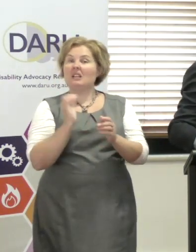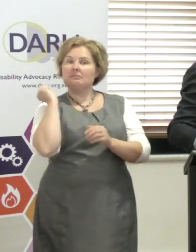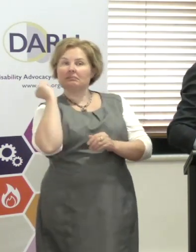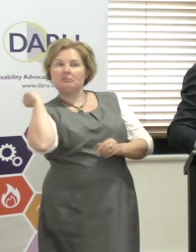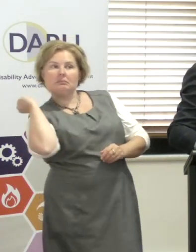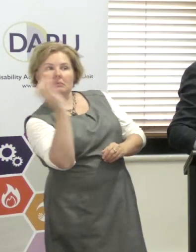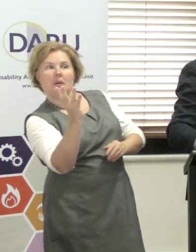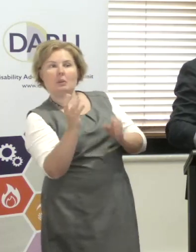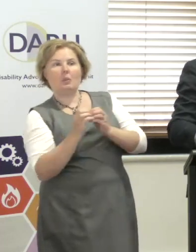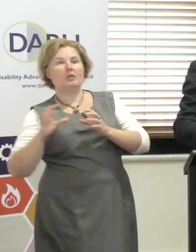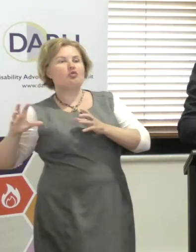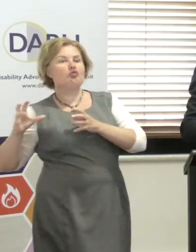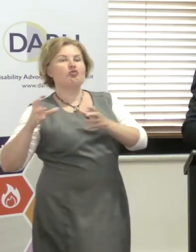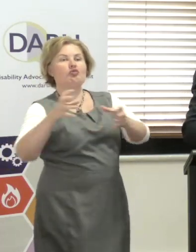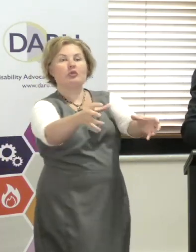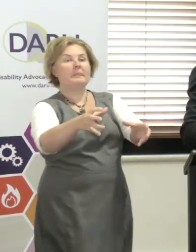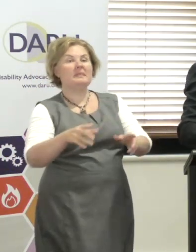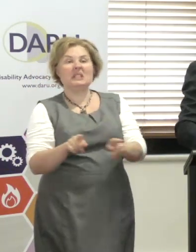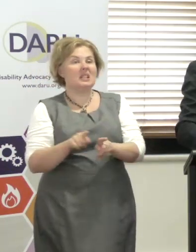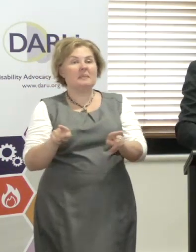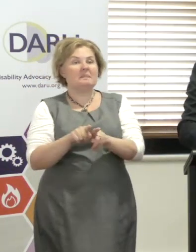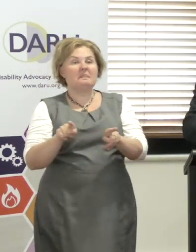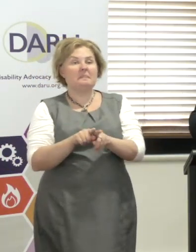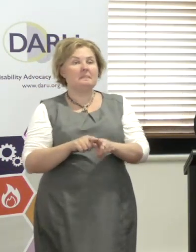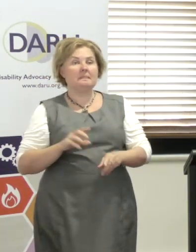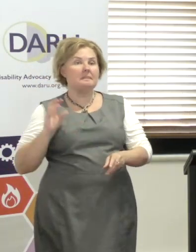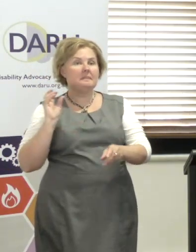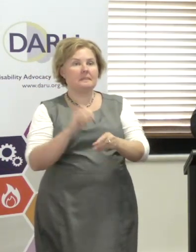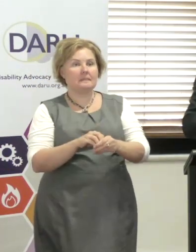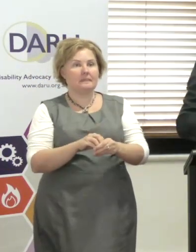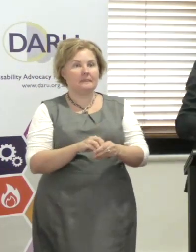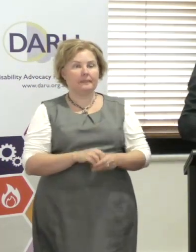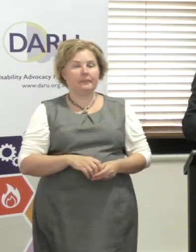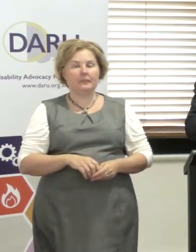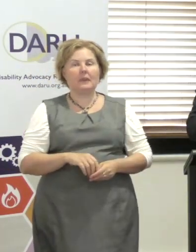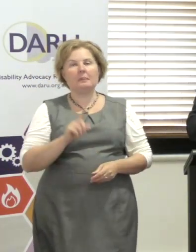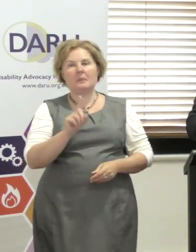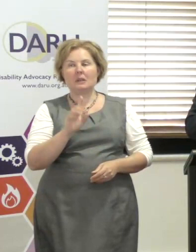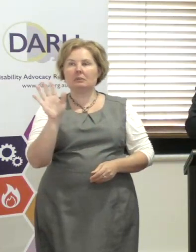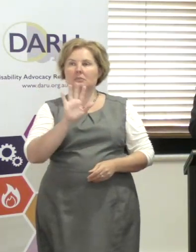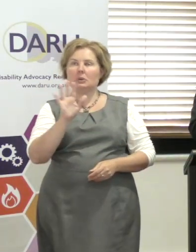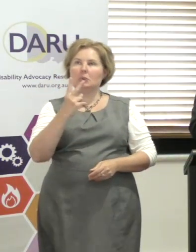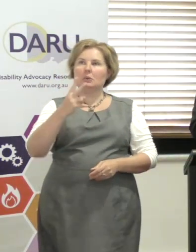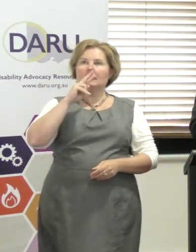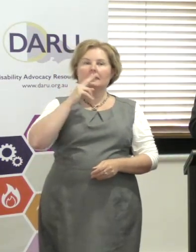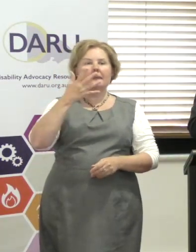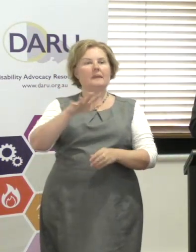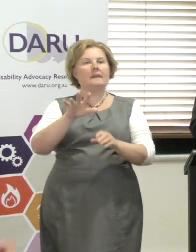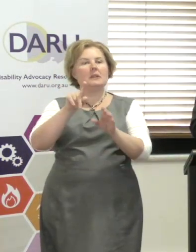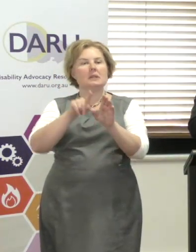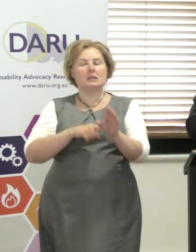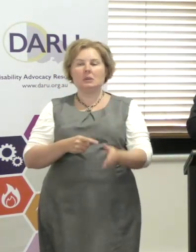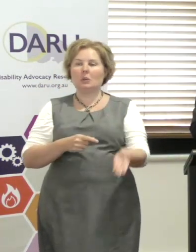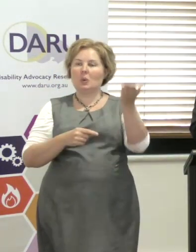But unfortunately what happened is that got disrupted about 250 years ago. So